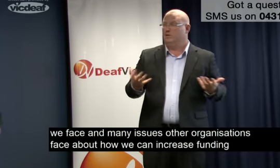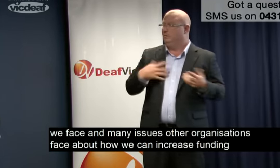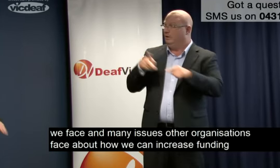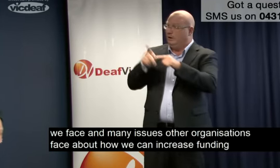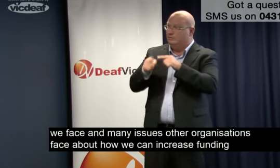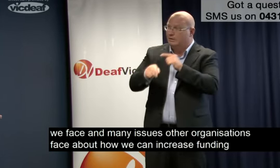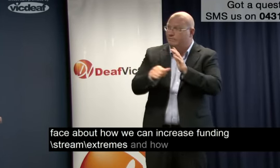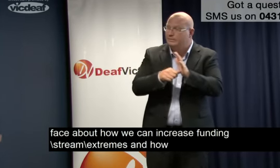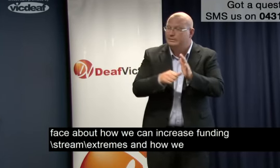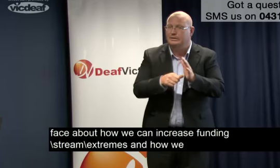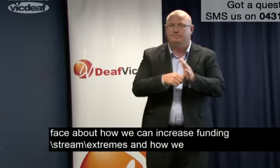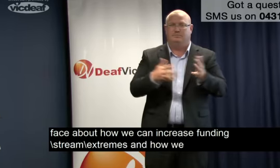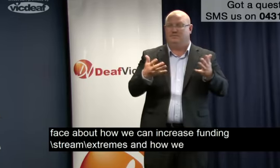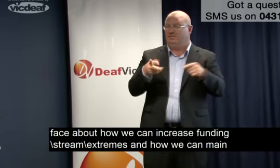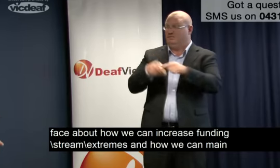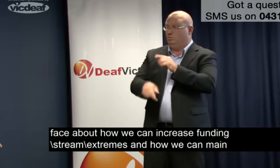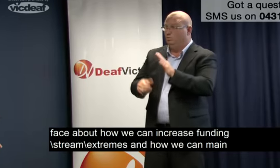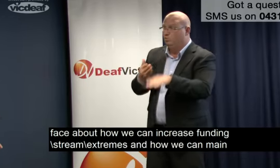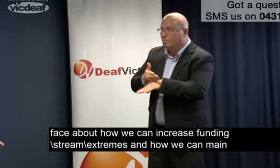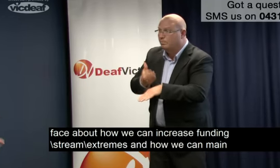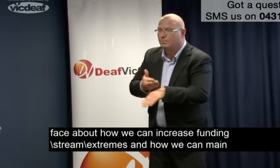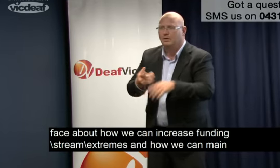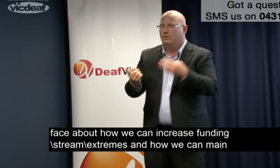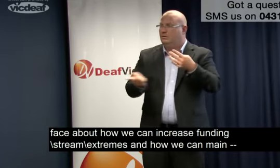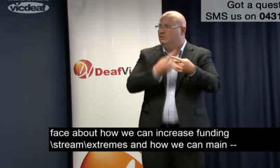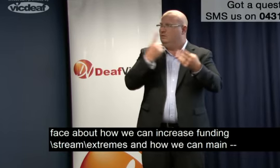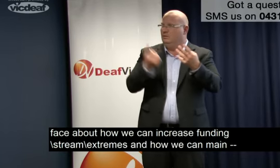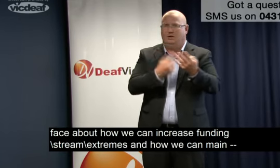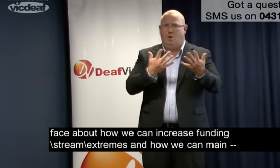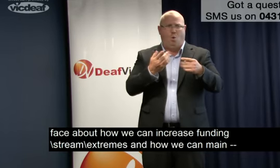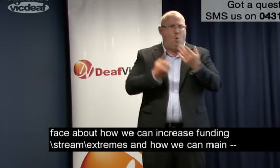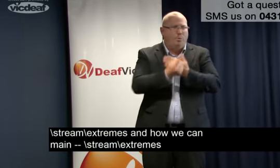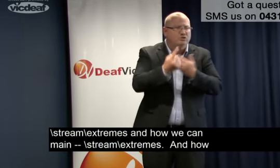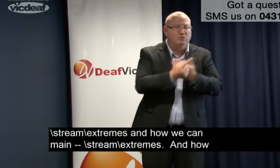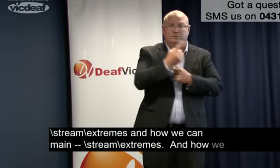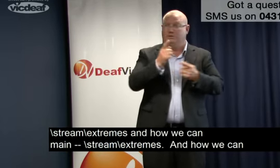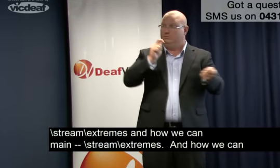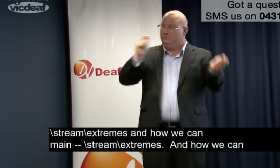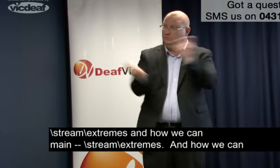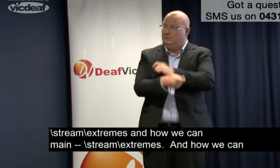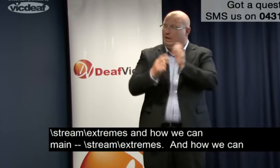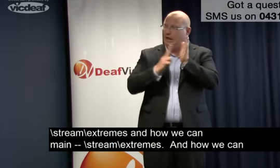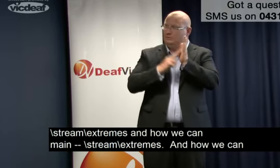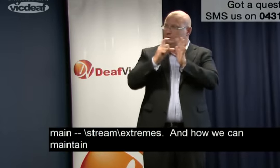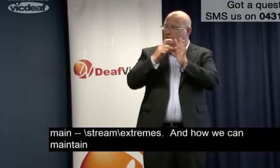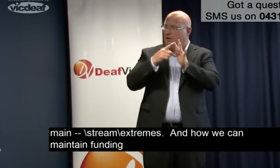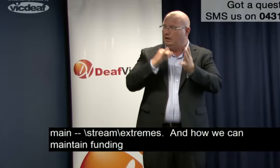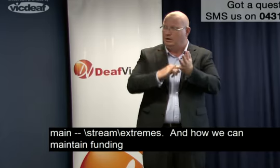how others can maintain their organisations because of the cuts in funding, cuts to employment, various opportunities under